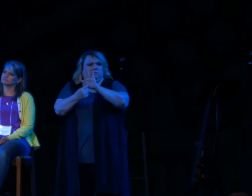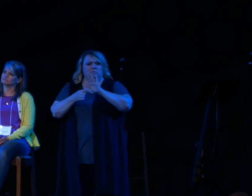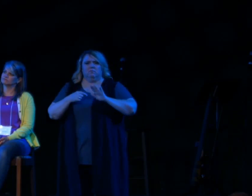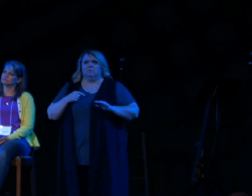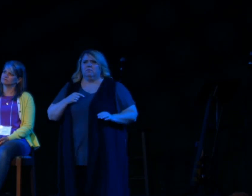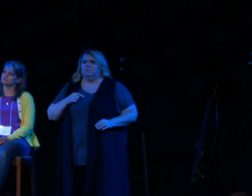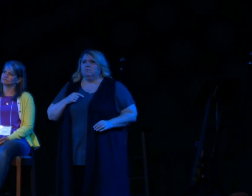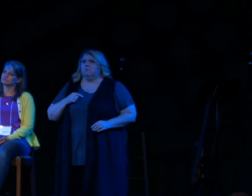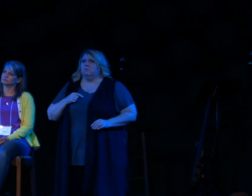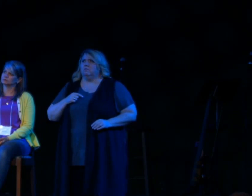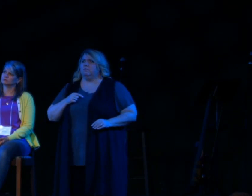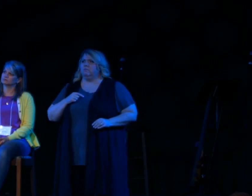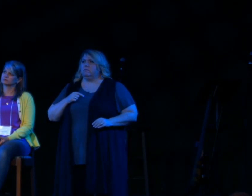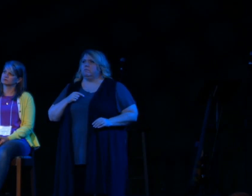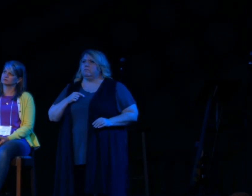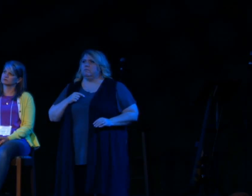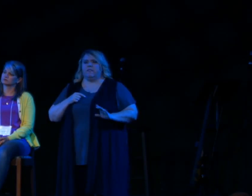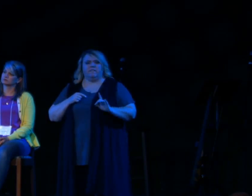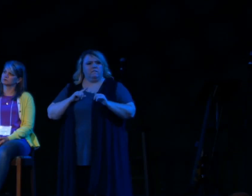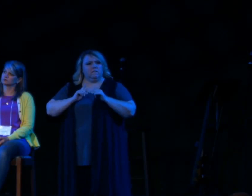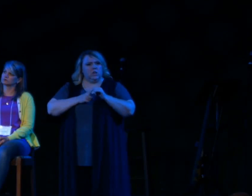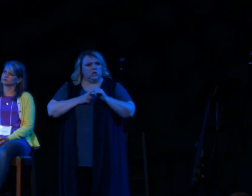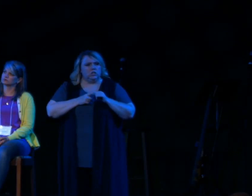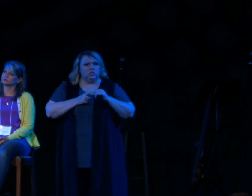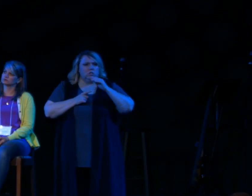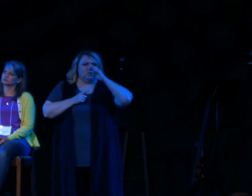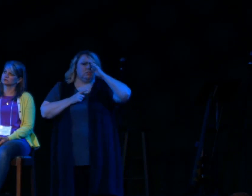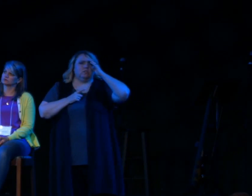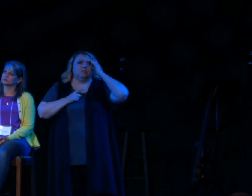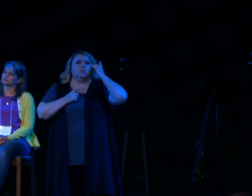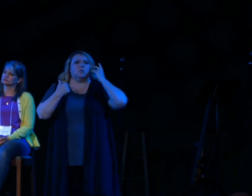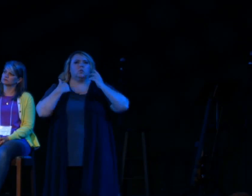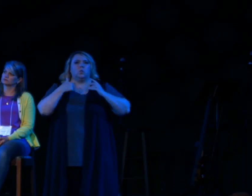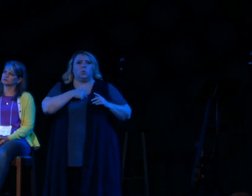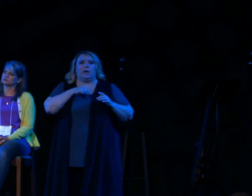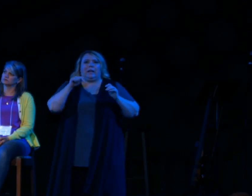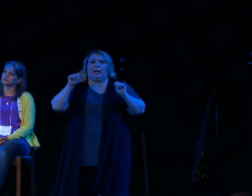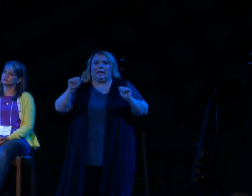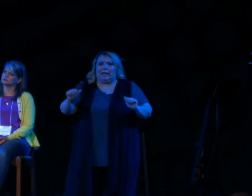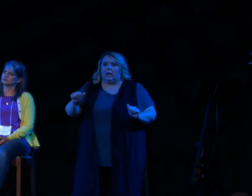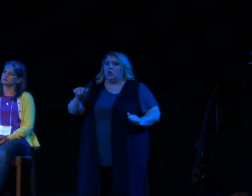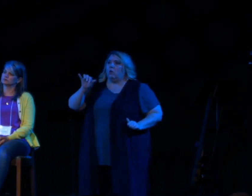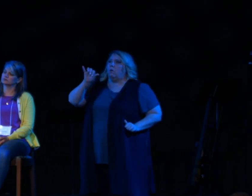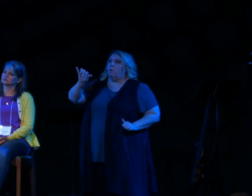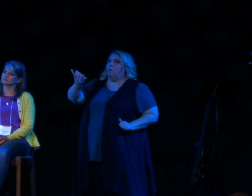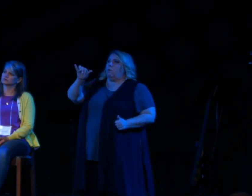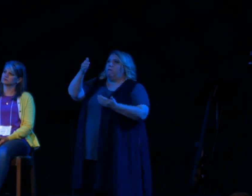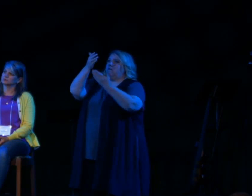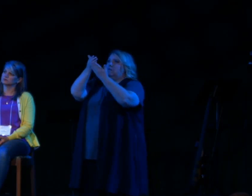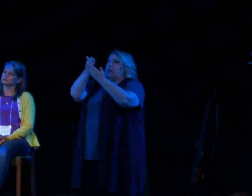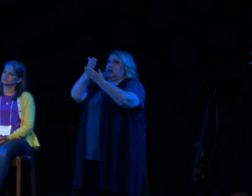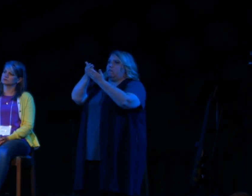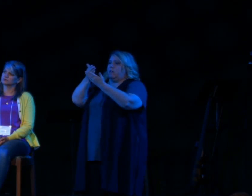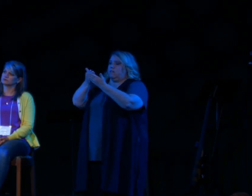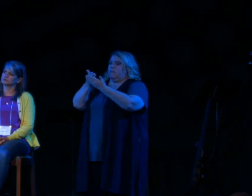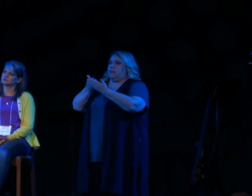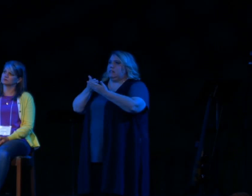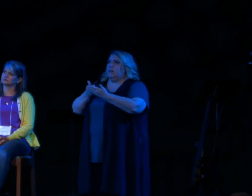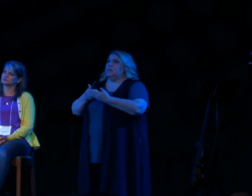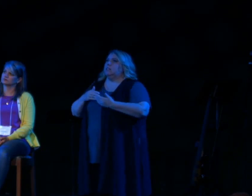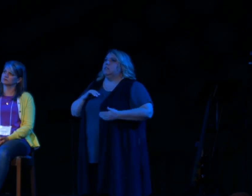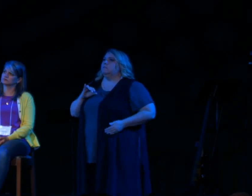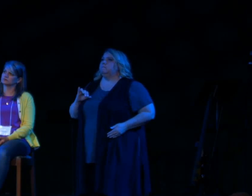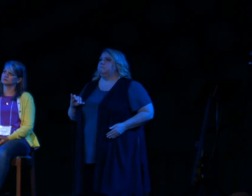But before we do that, we have to face the brutal facts. We have to lay aside the